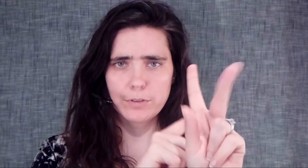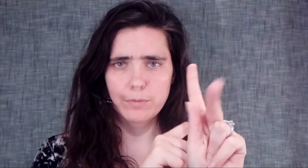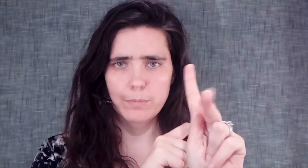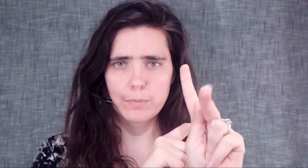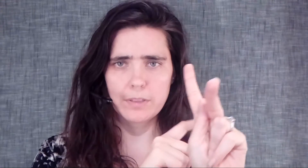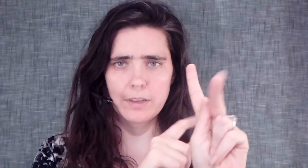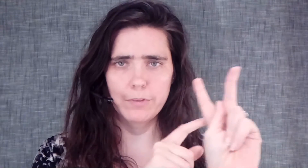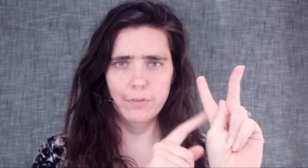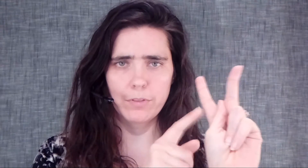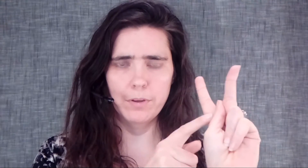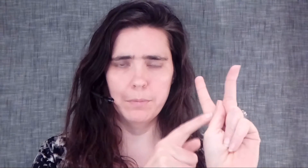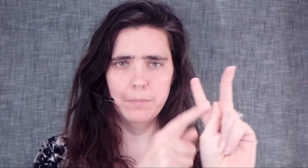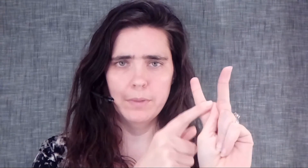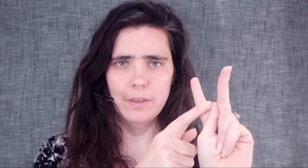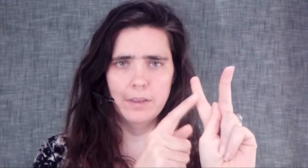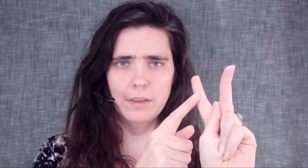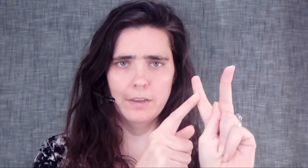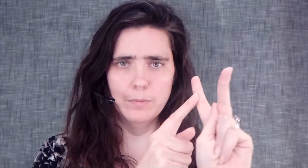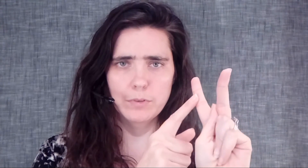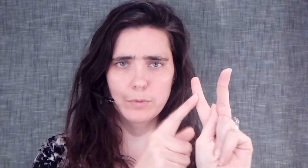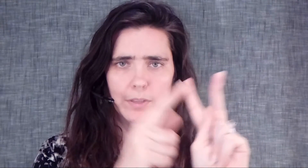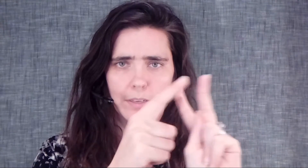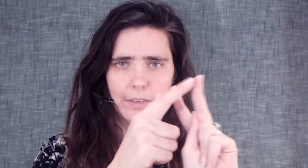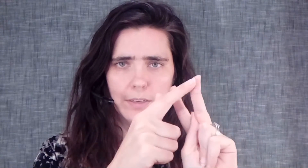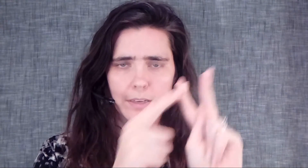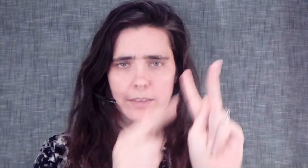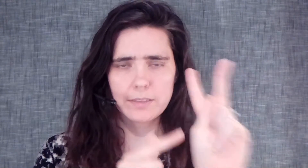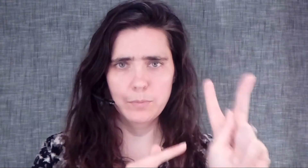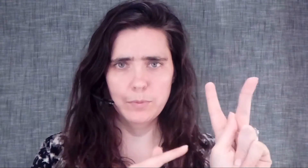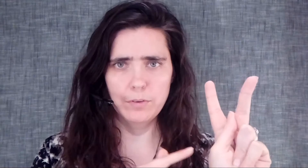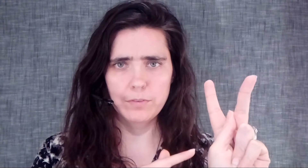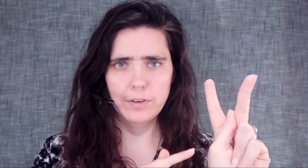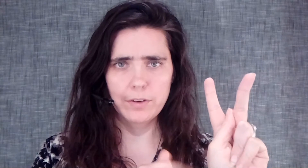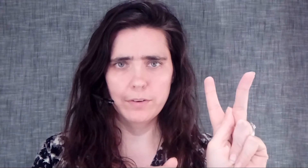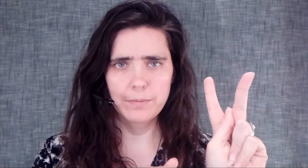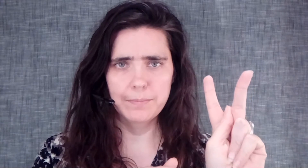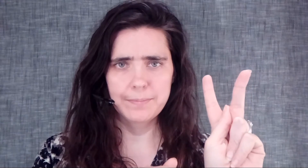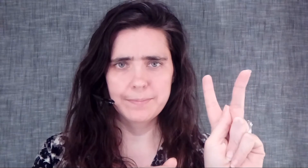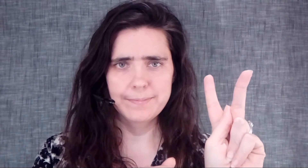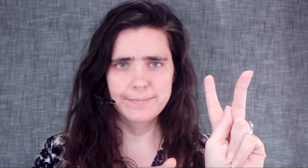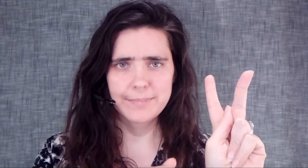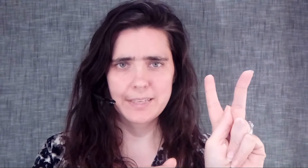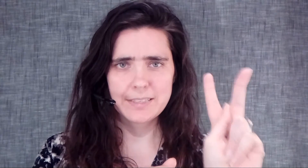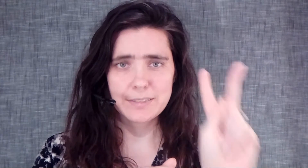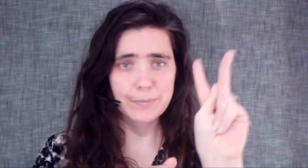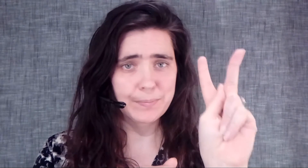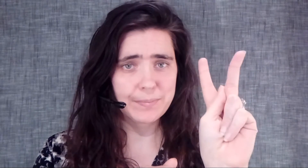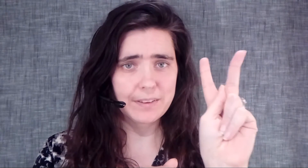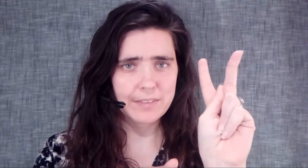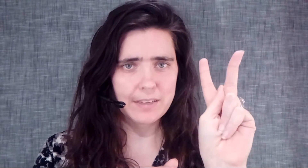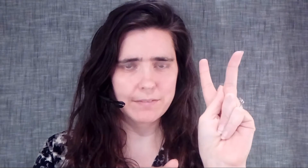but then with your thumb in between the index and middle finger. So you have that for